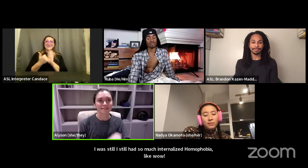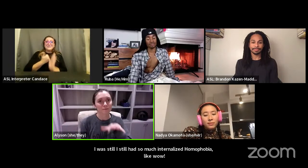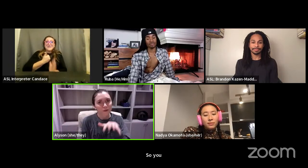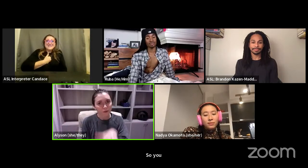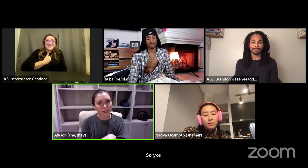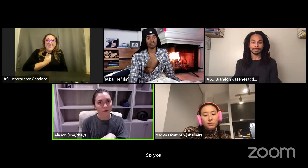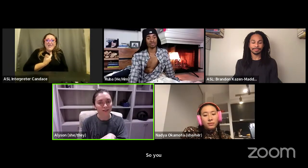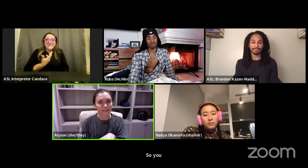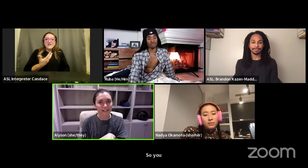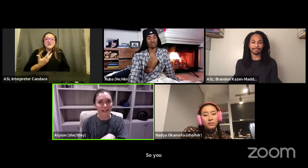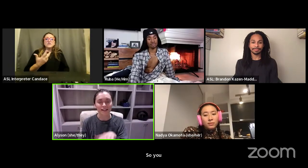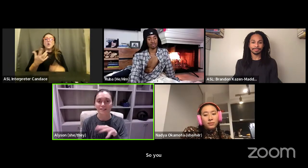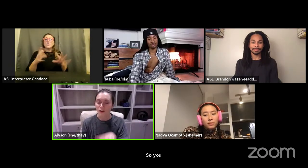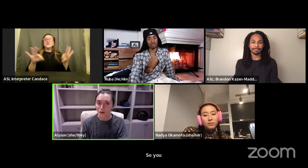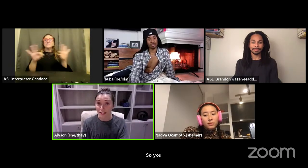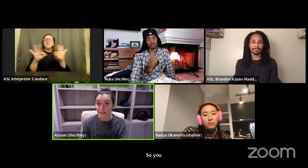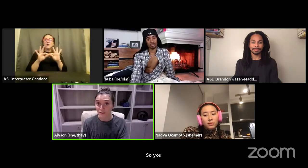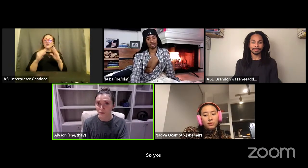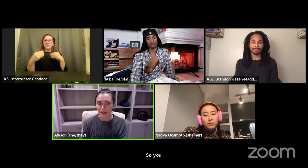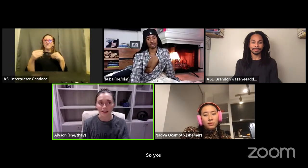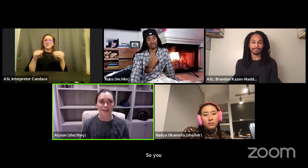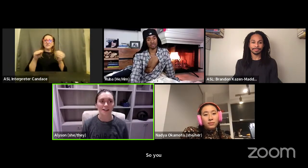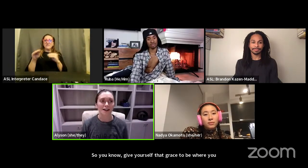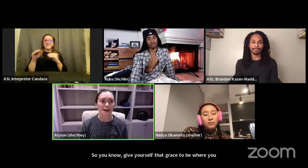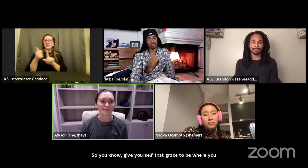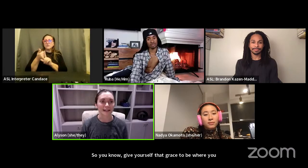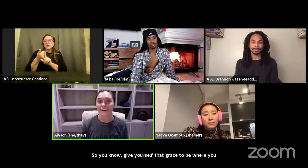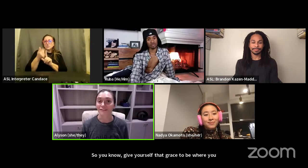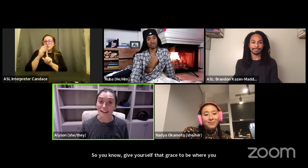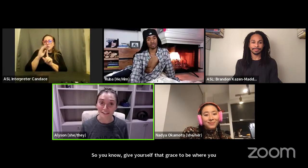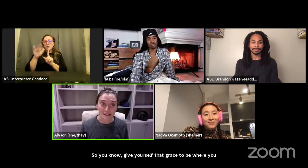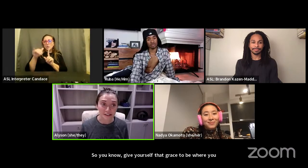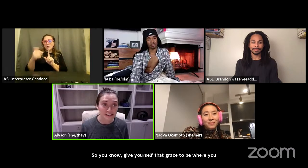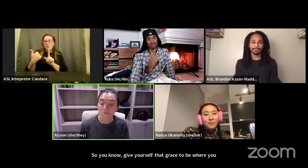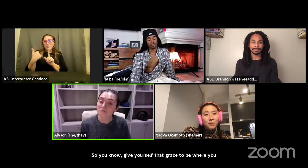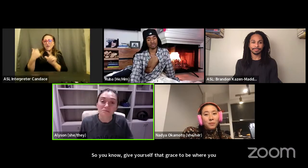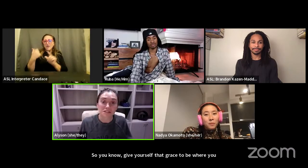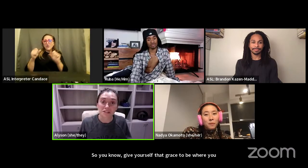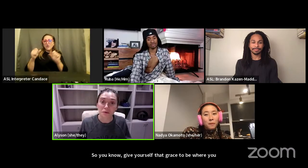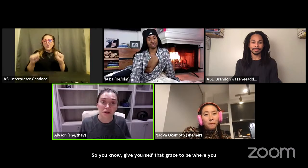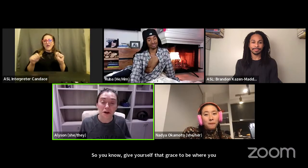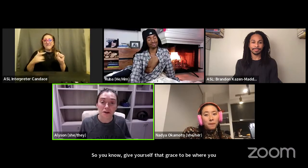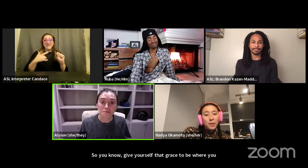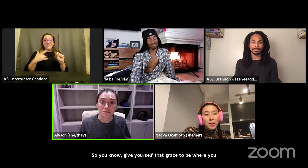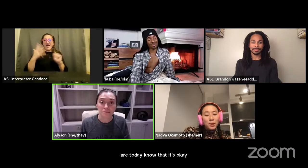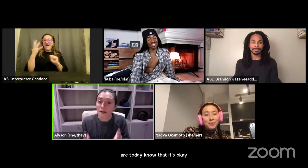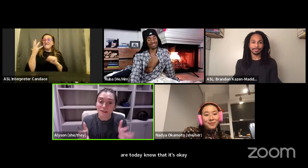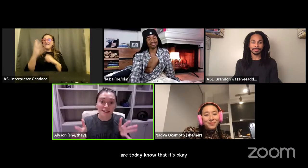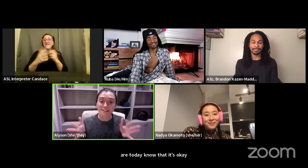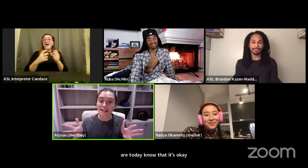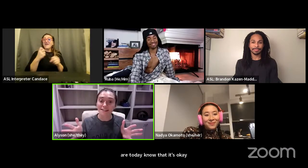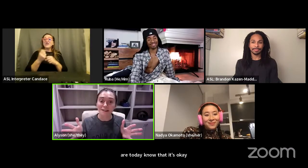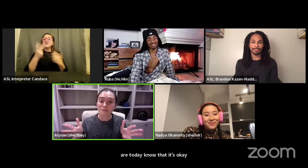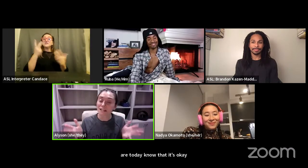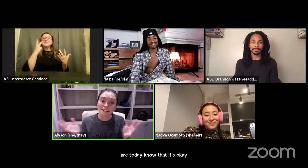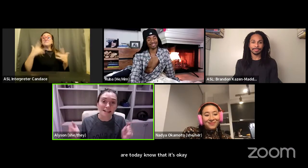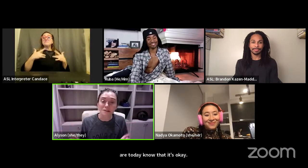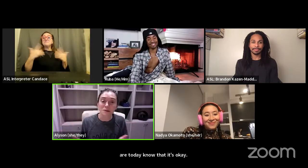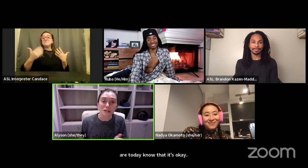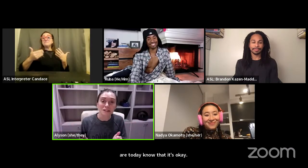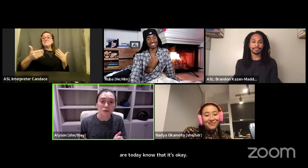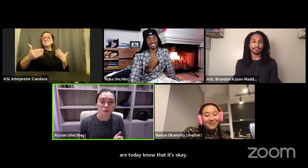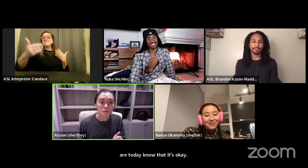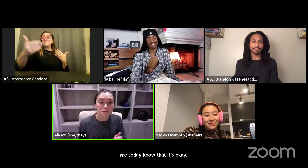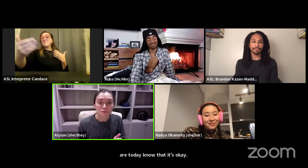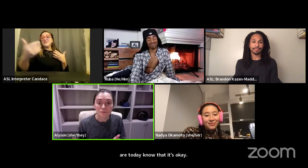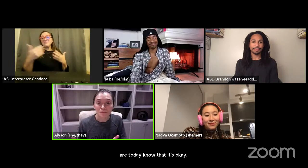grace to be where you are today. Know that it's okay. And in 5 years, see where you are. Might be the exact same place, and that's